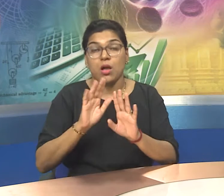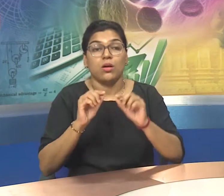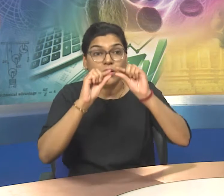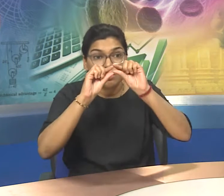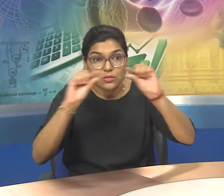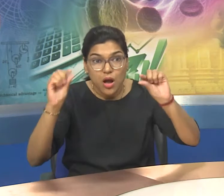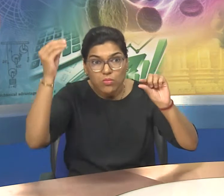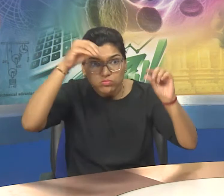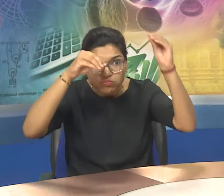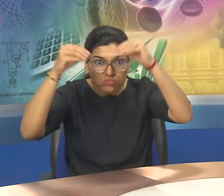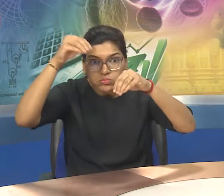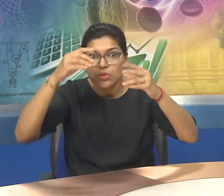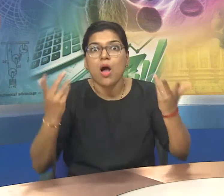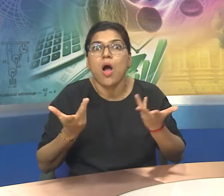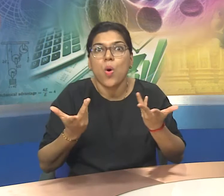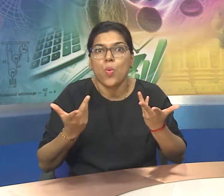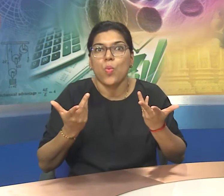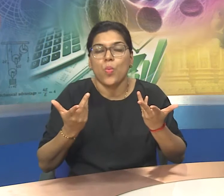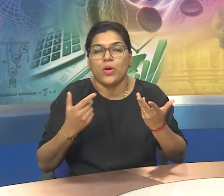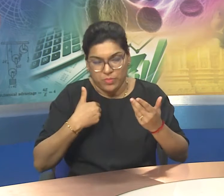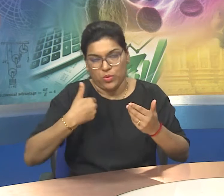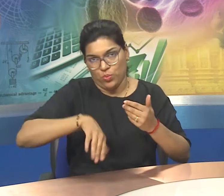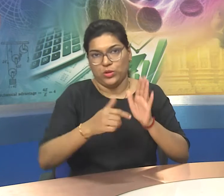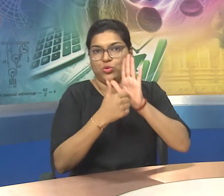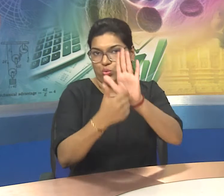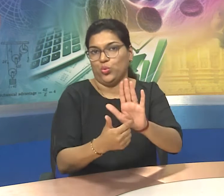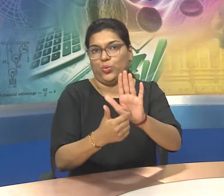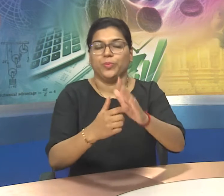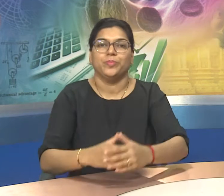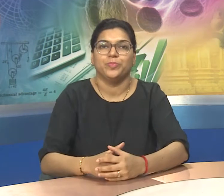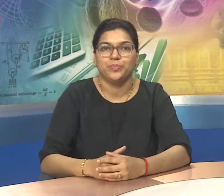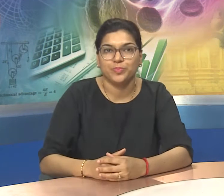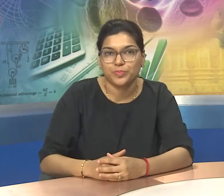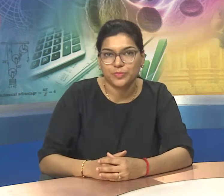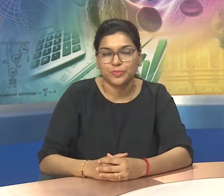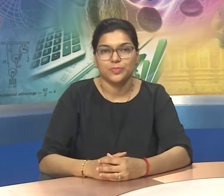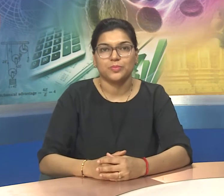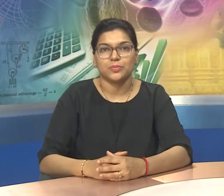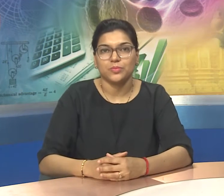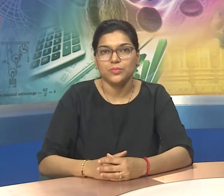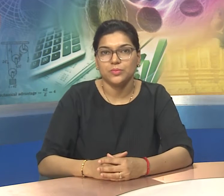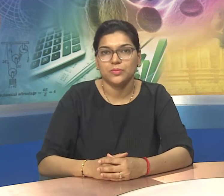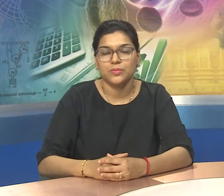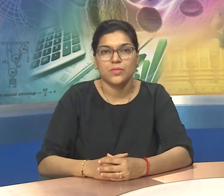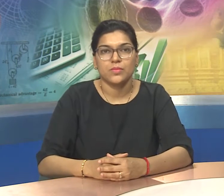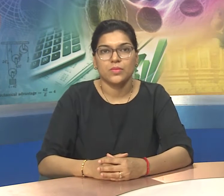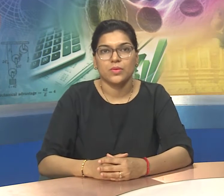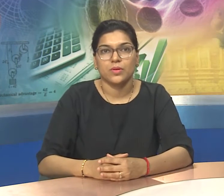can use. How do we use it in sentences? Let us see further.